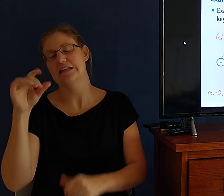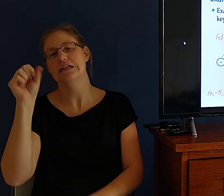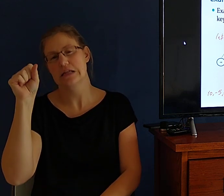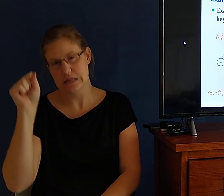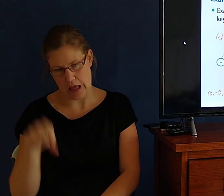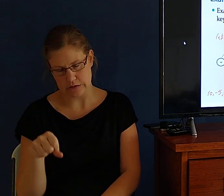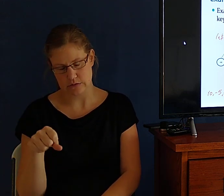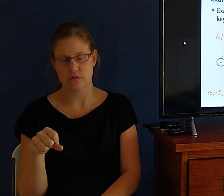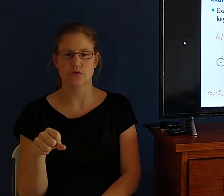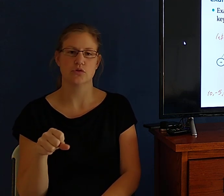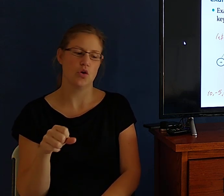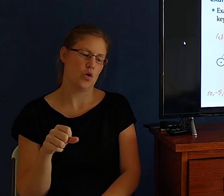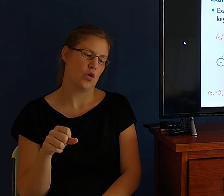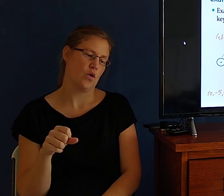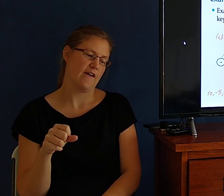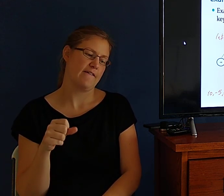Then visit the